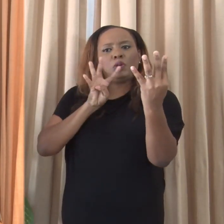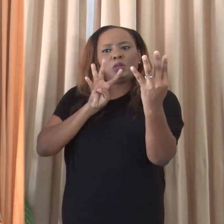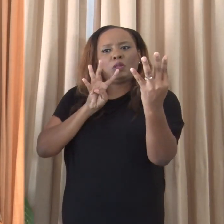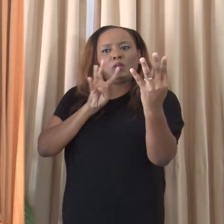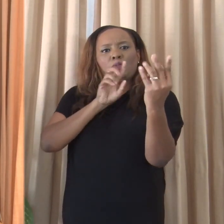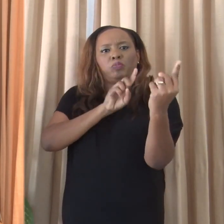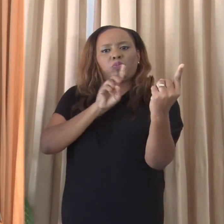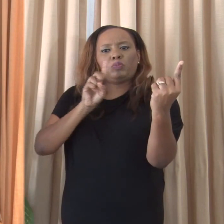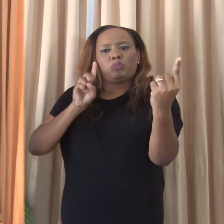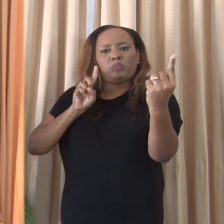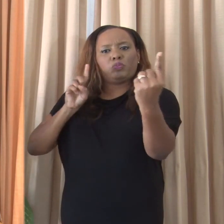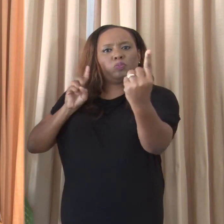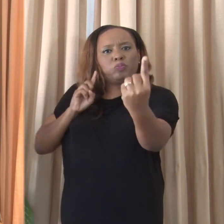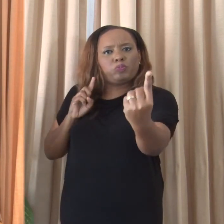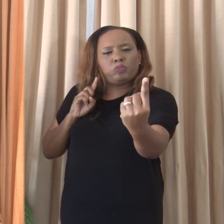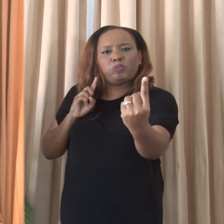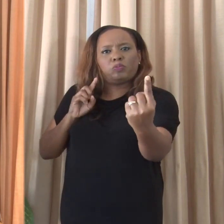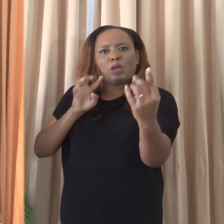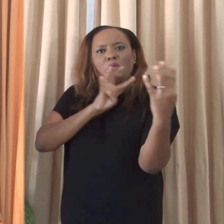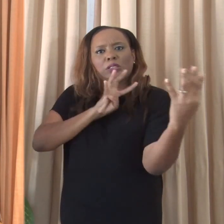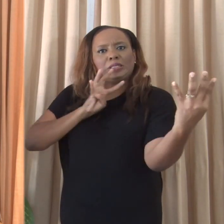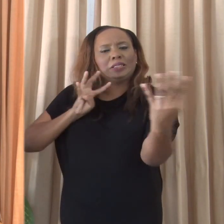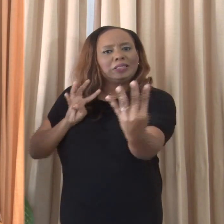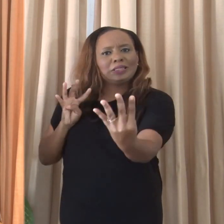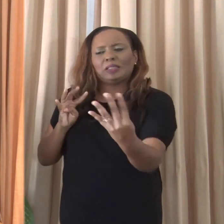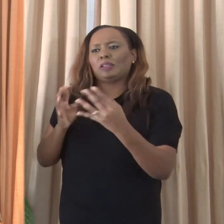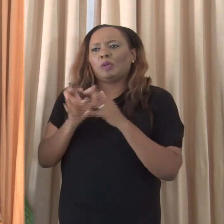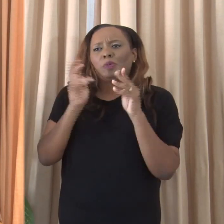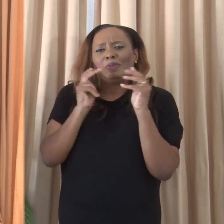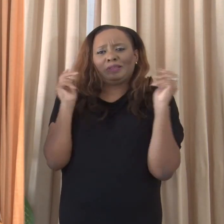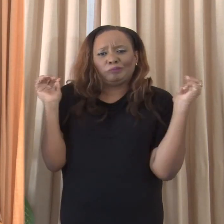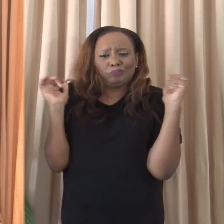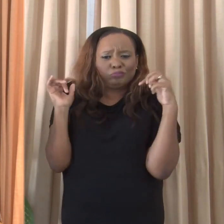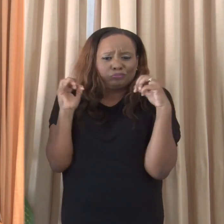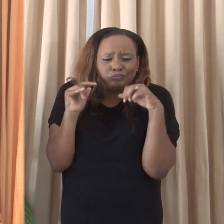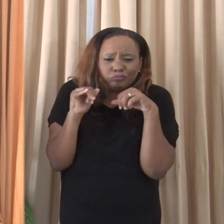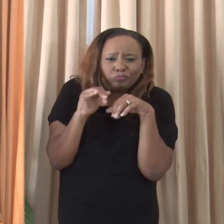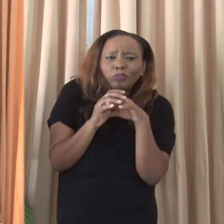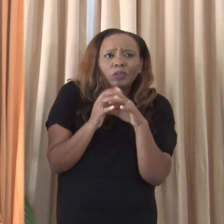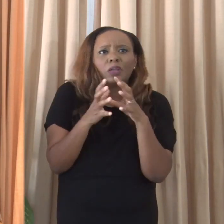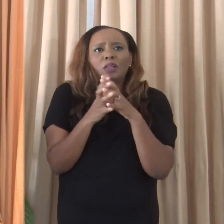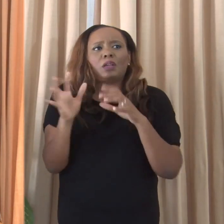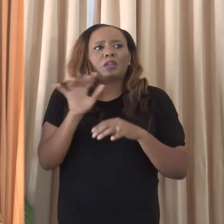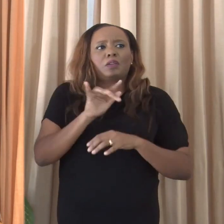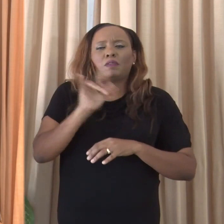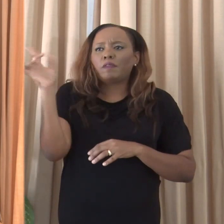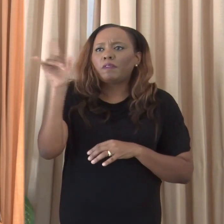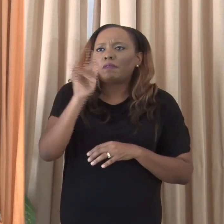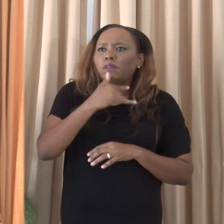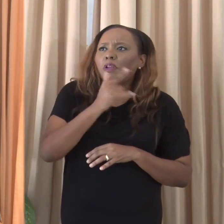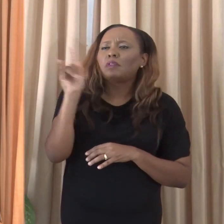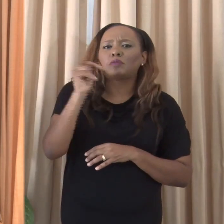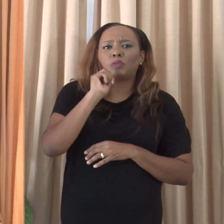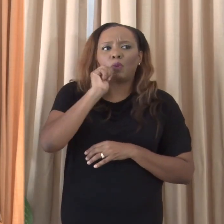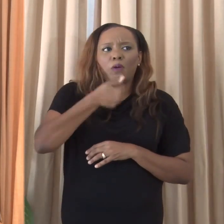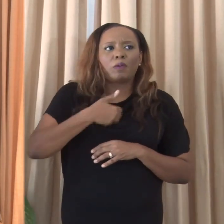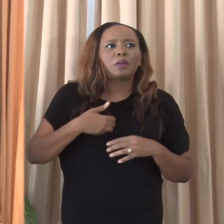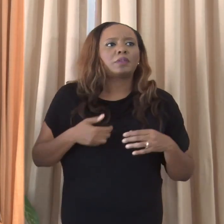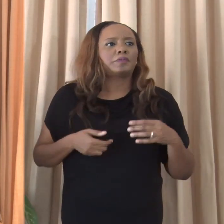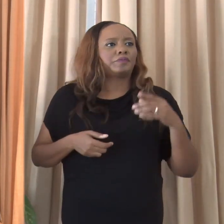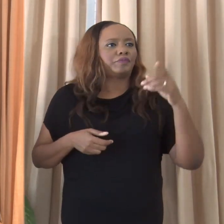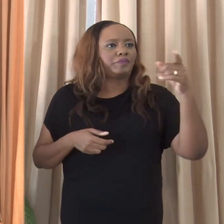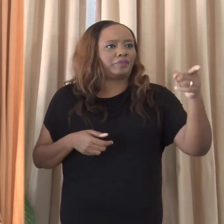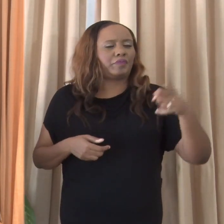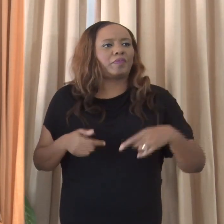anything in place to ensure that that does not happen? Because I saw there are quite a few flights scheduled for tomorrow as well. I saw